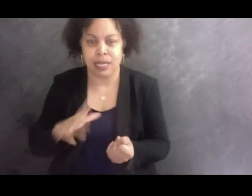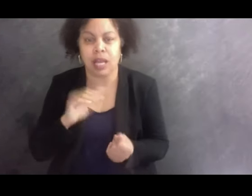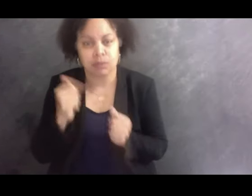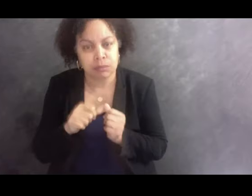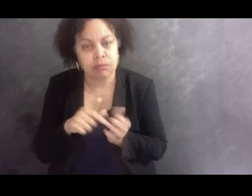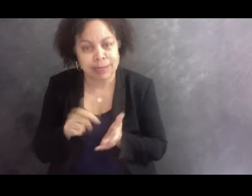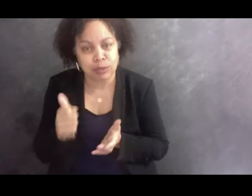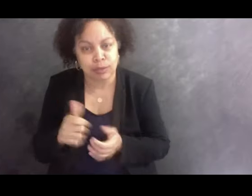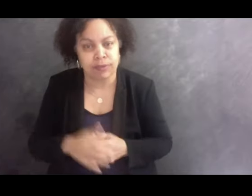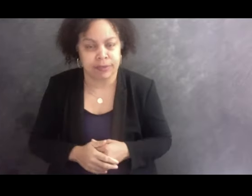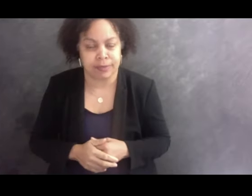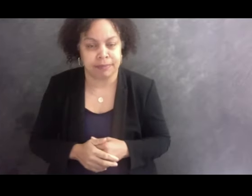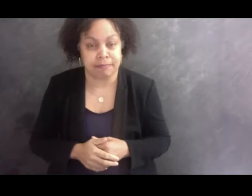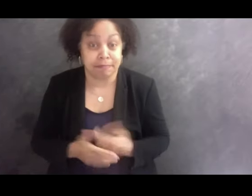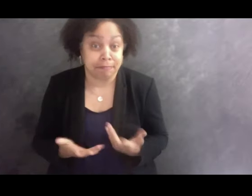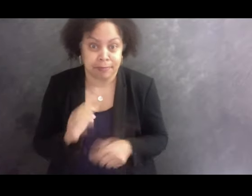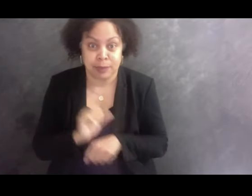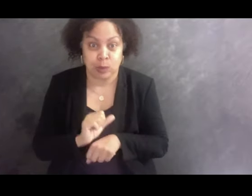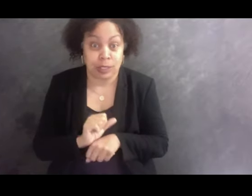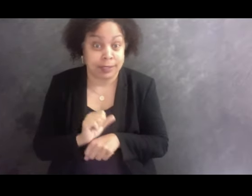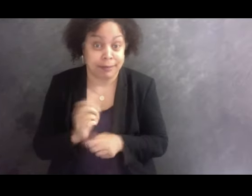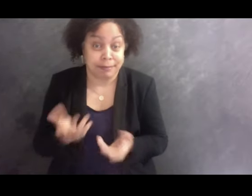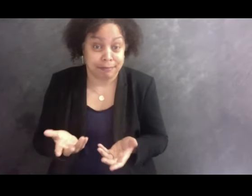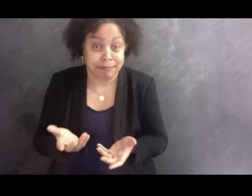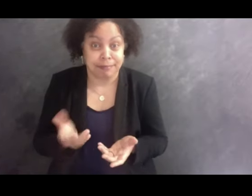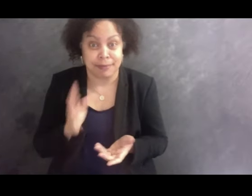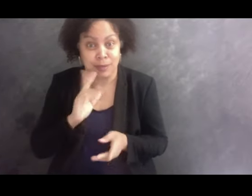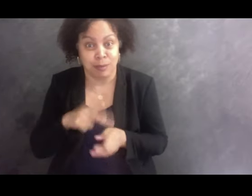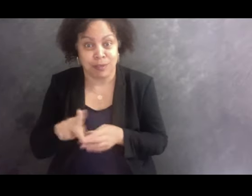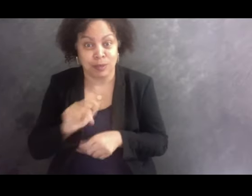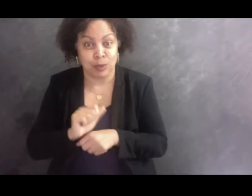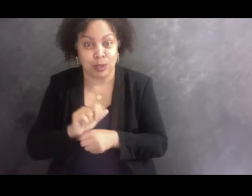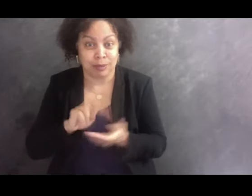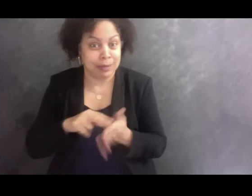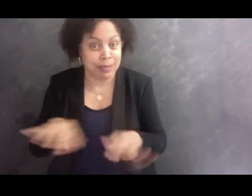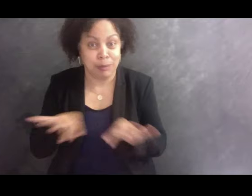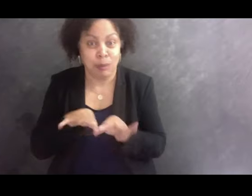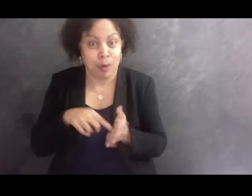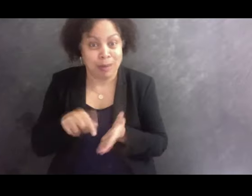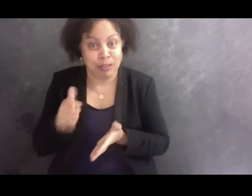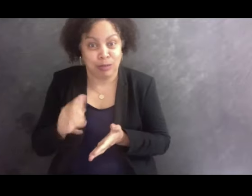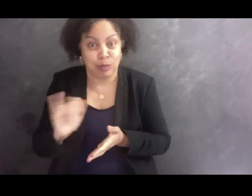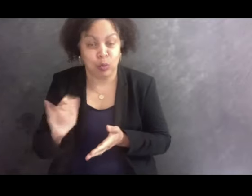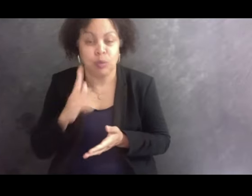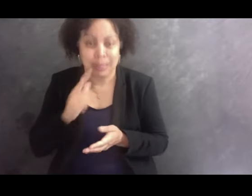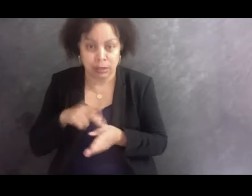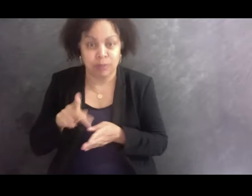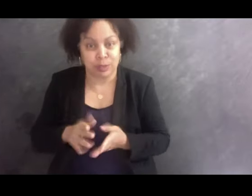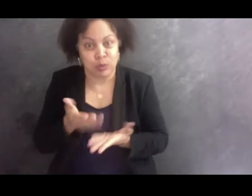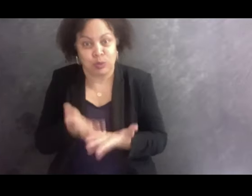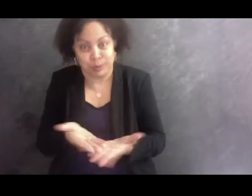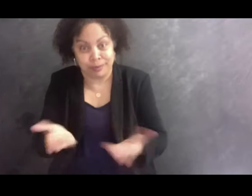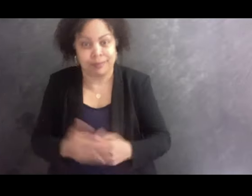is a work that you do professionally. So always remember to treat yourself as a professional. But for more